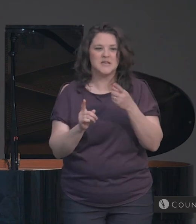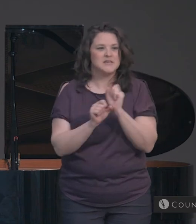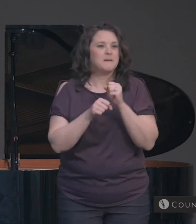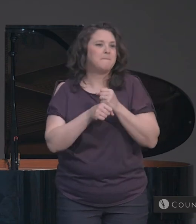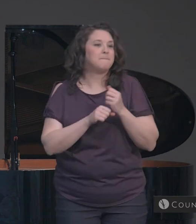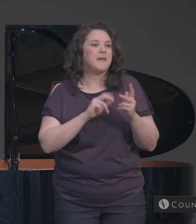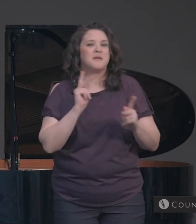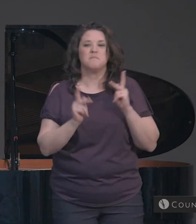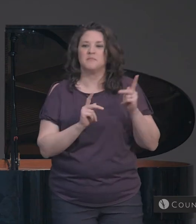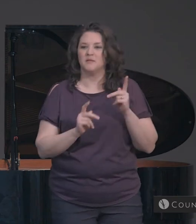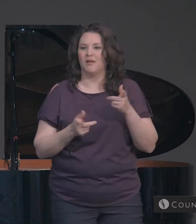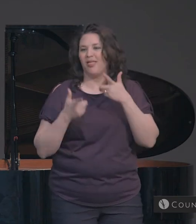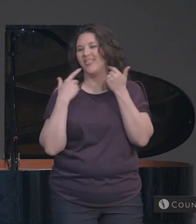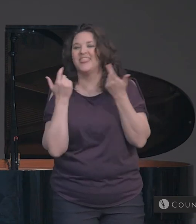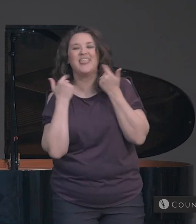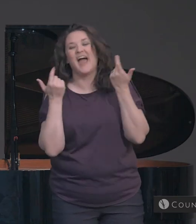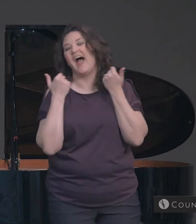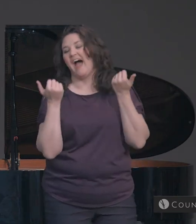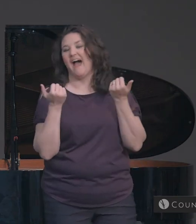punny.